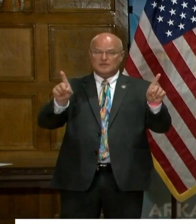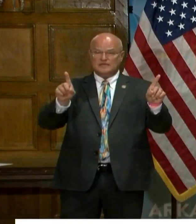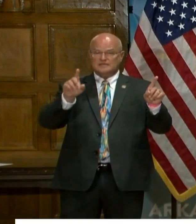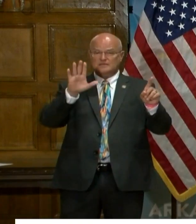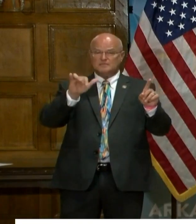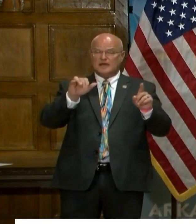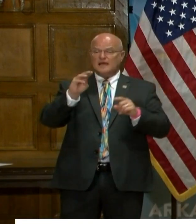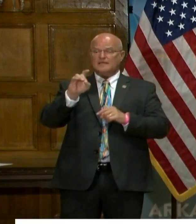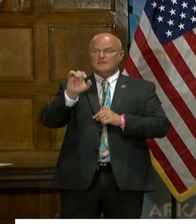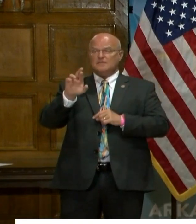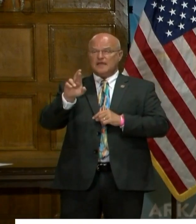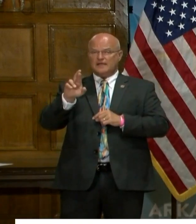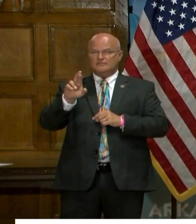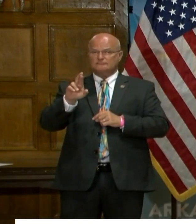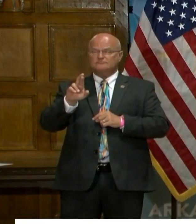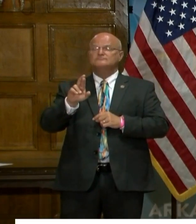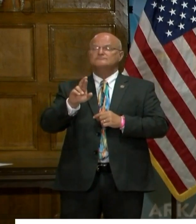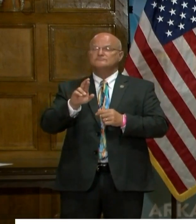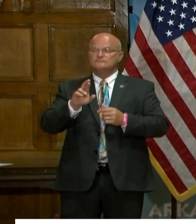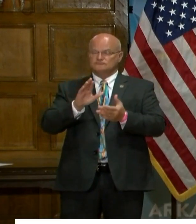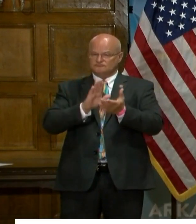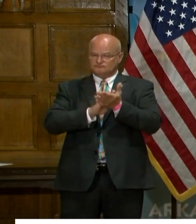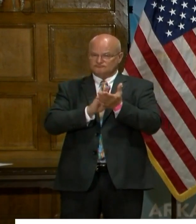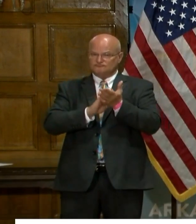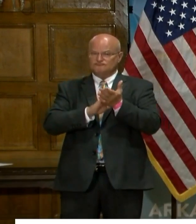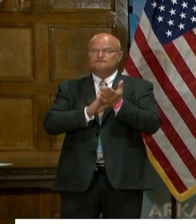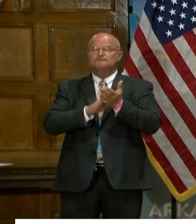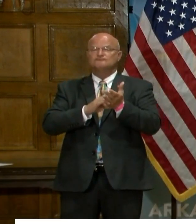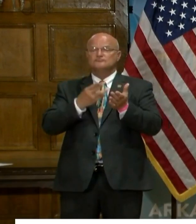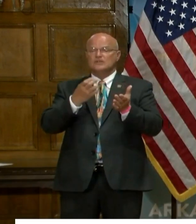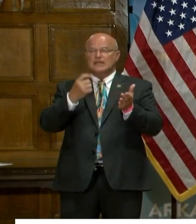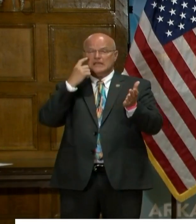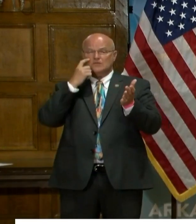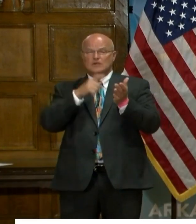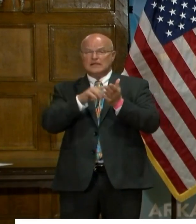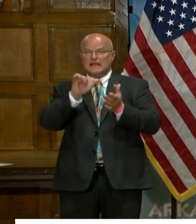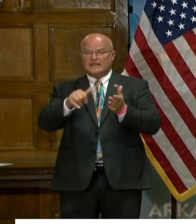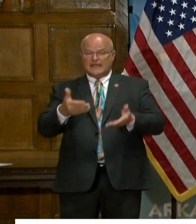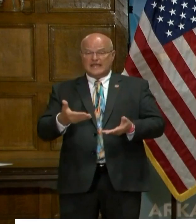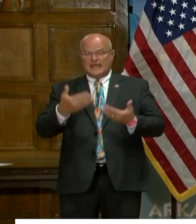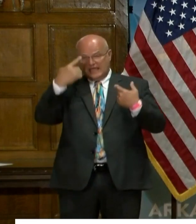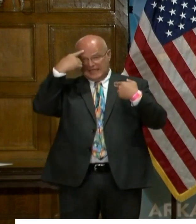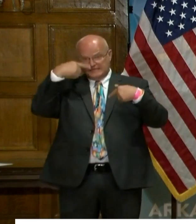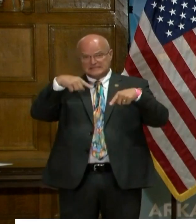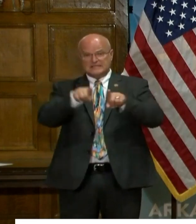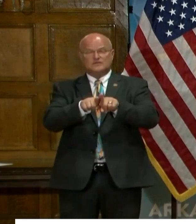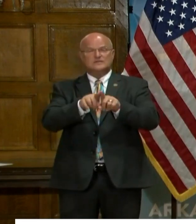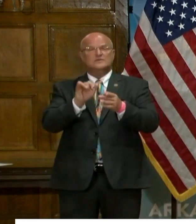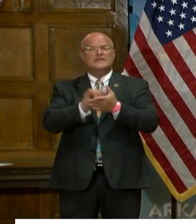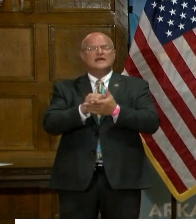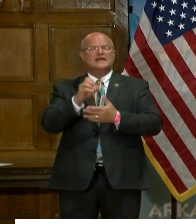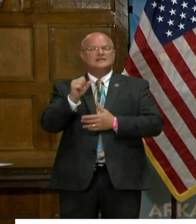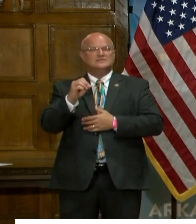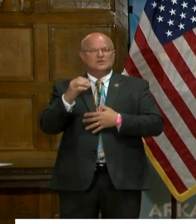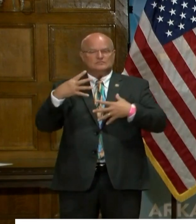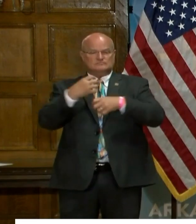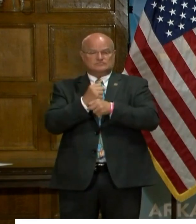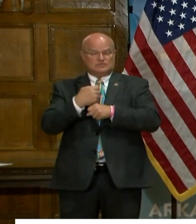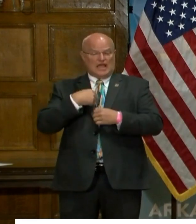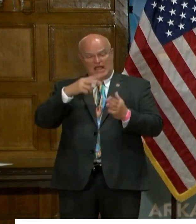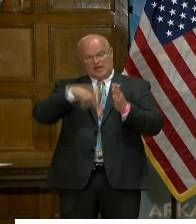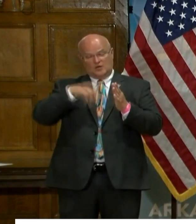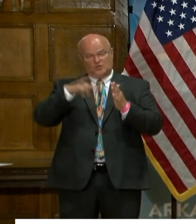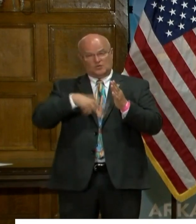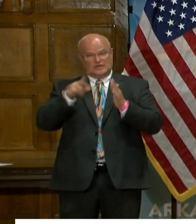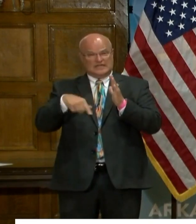mayor, to his credit, recognizes that and submits to that. And in essence, as I